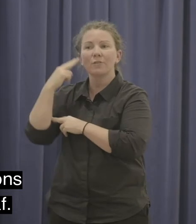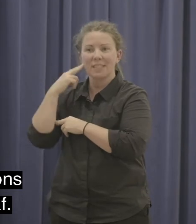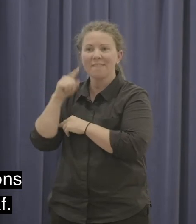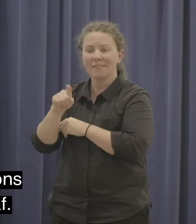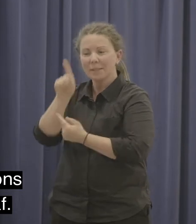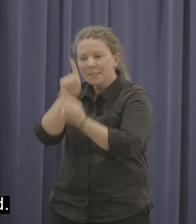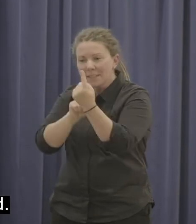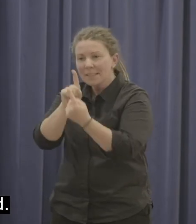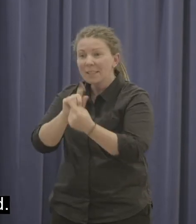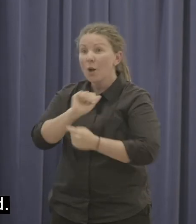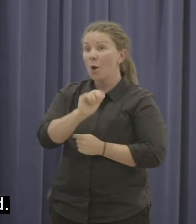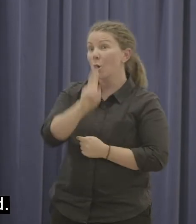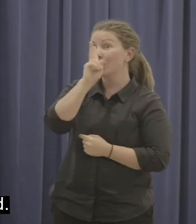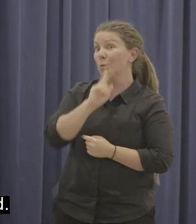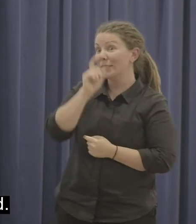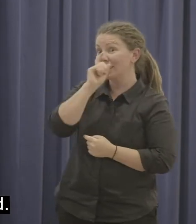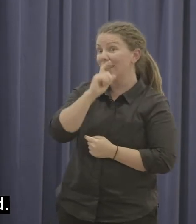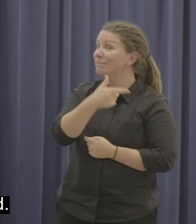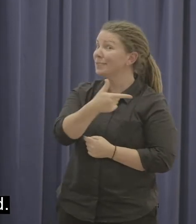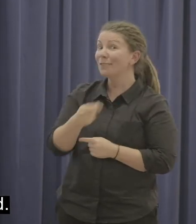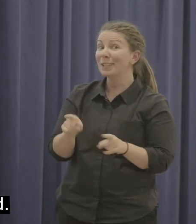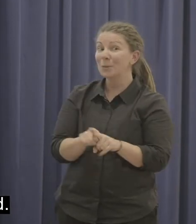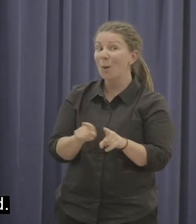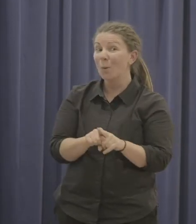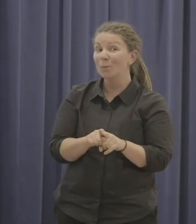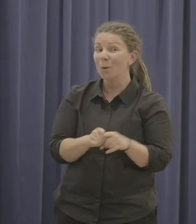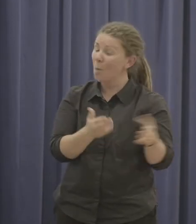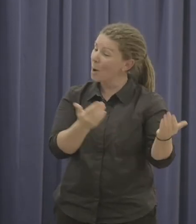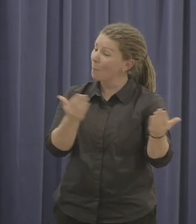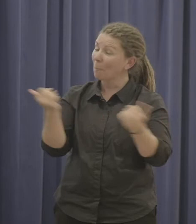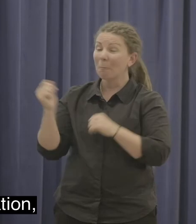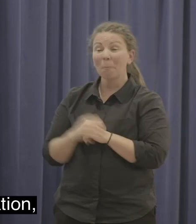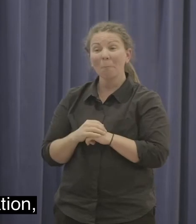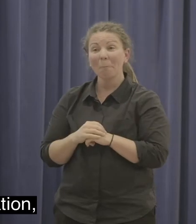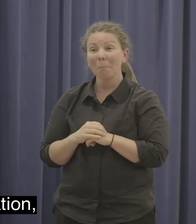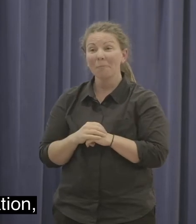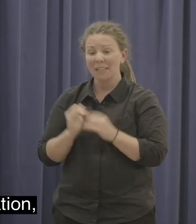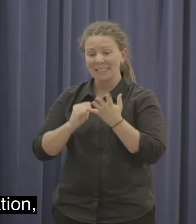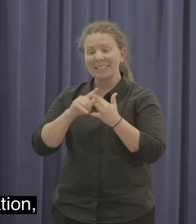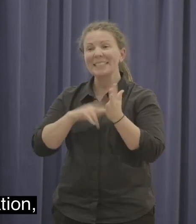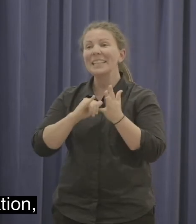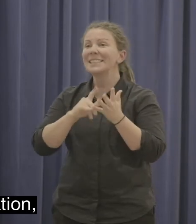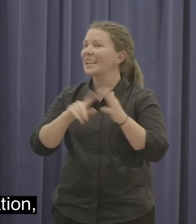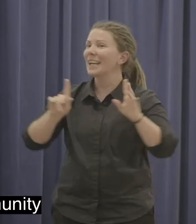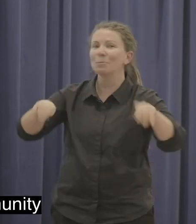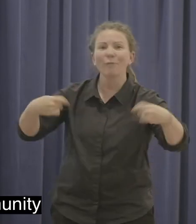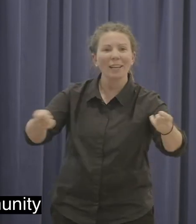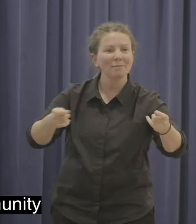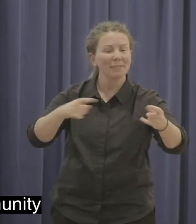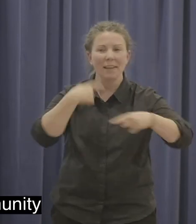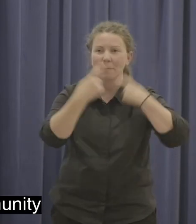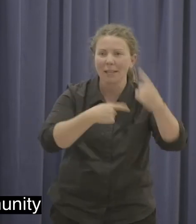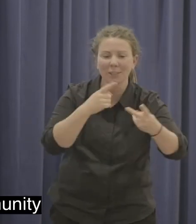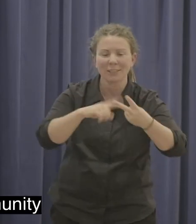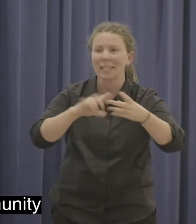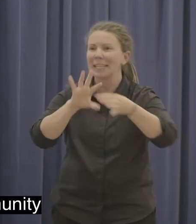deaf. Billy's twin sister Darcy was also welcomed. SENS has provided information, connections to the